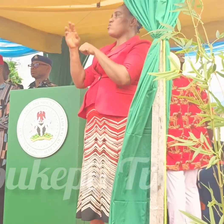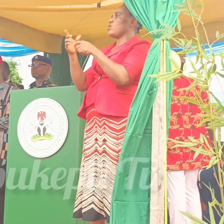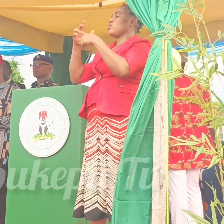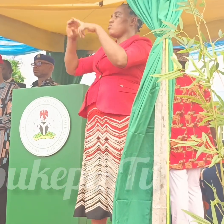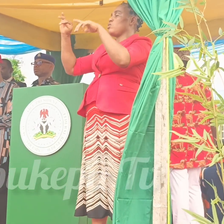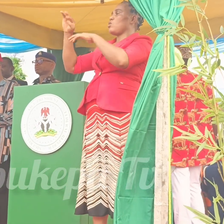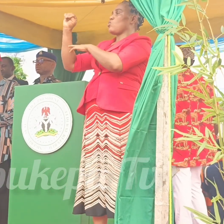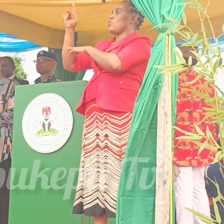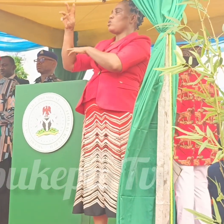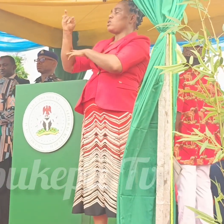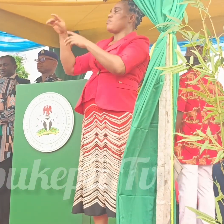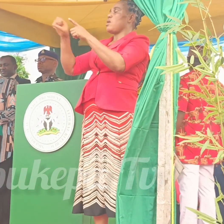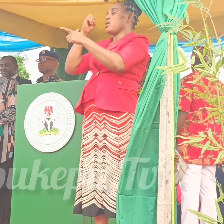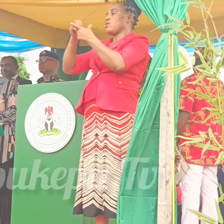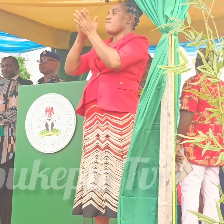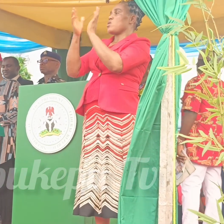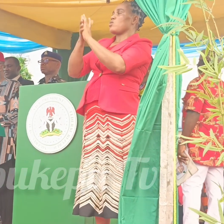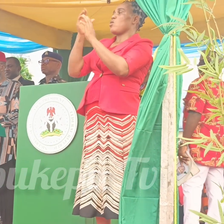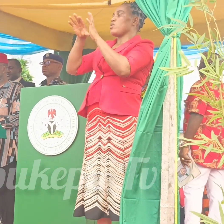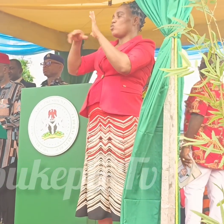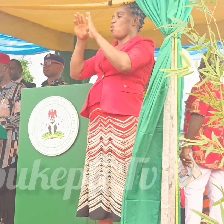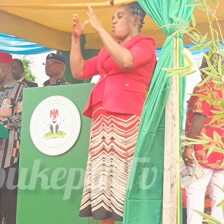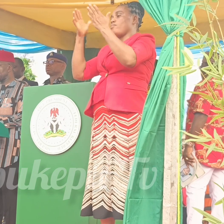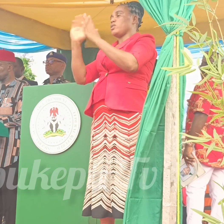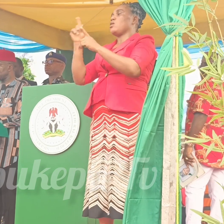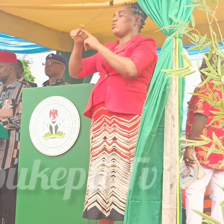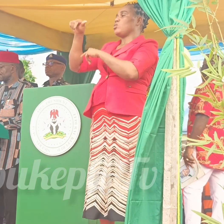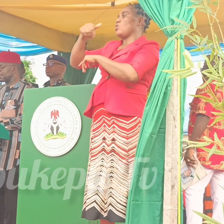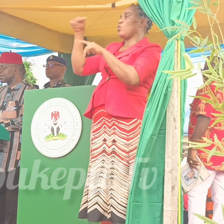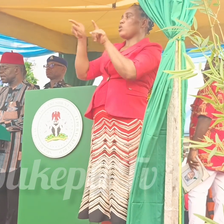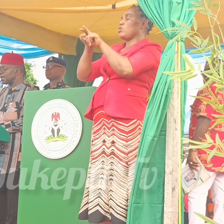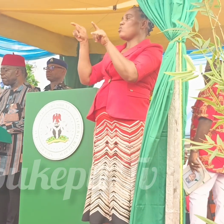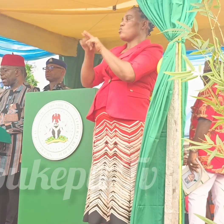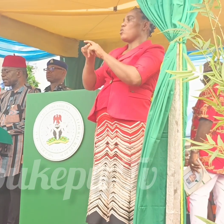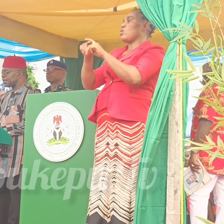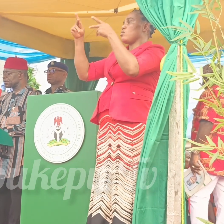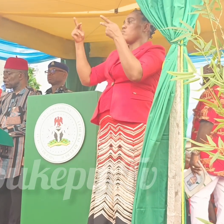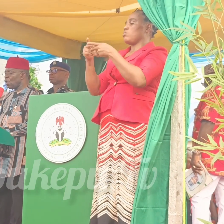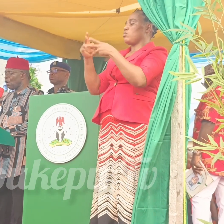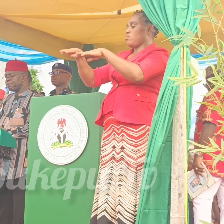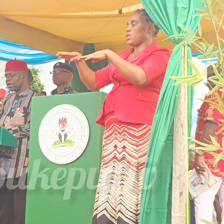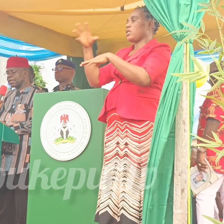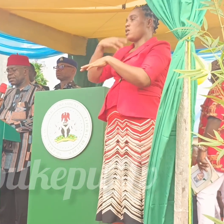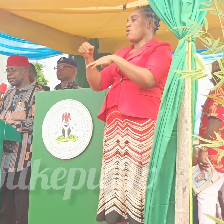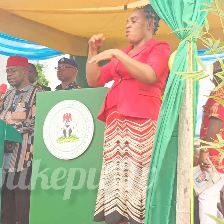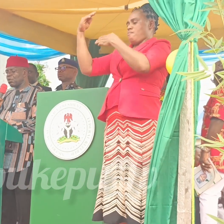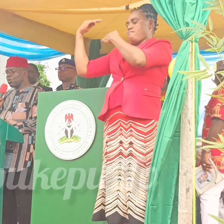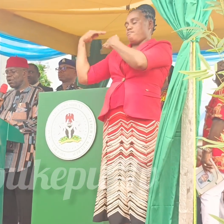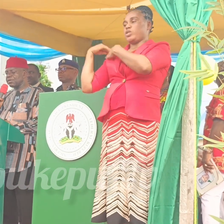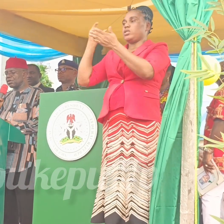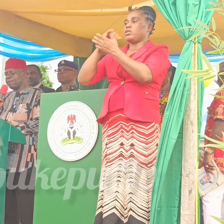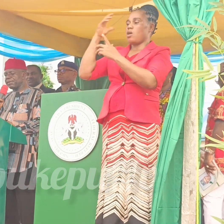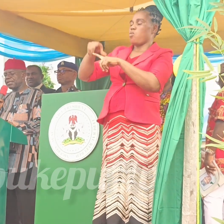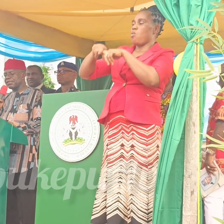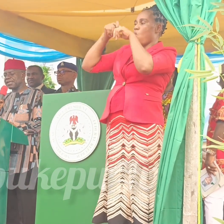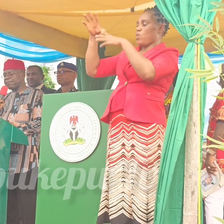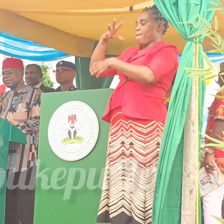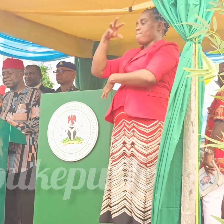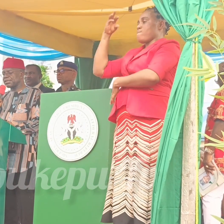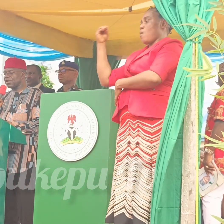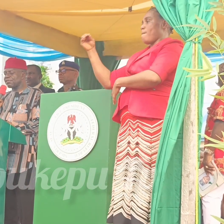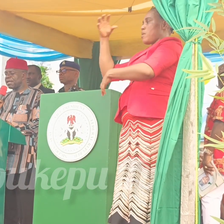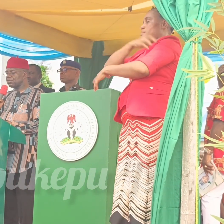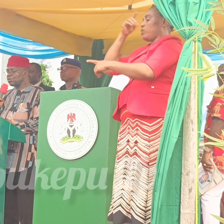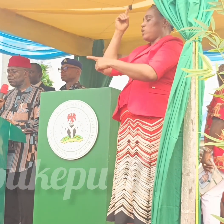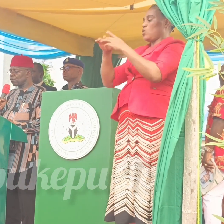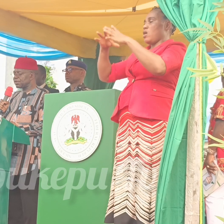to long term, either become a door opener to other equally strategic markets or a burden that will hurt the company's capacity